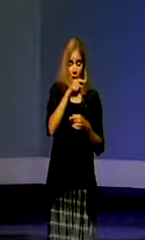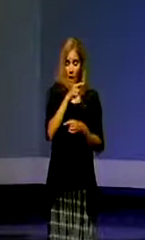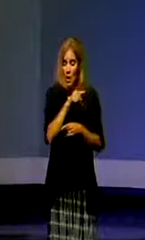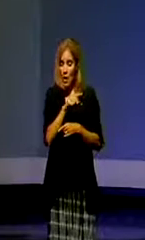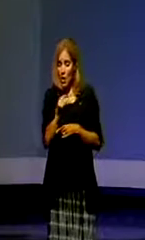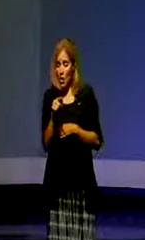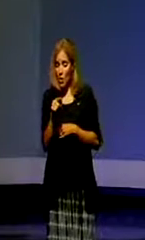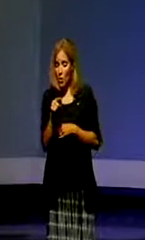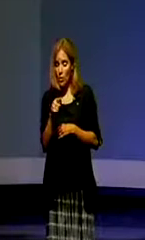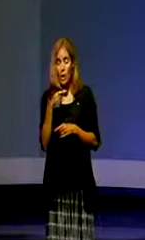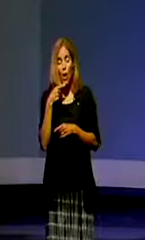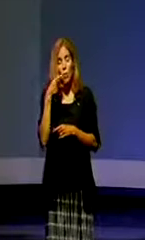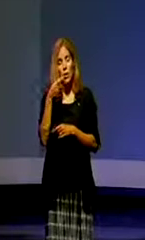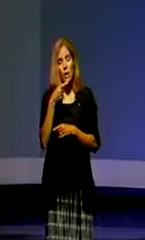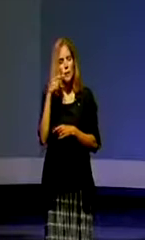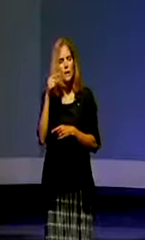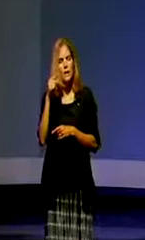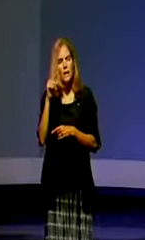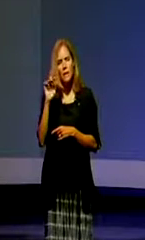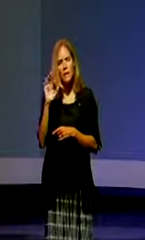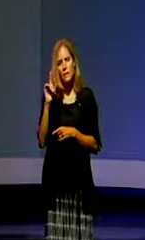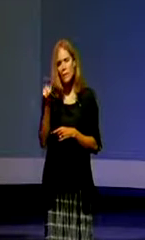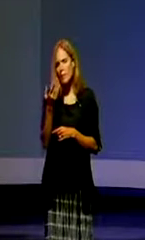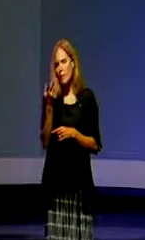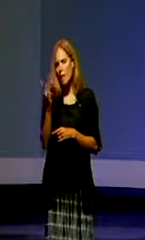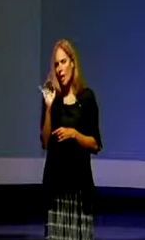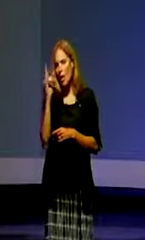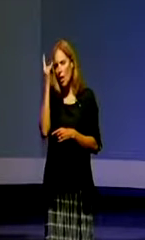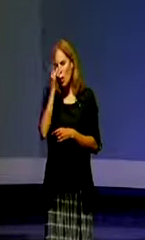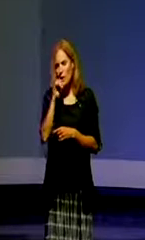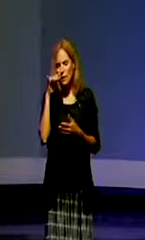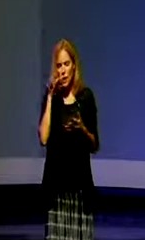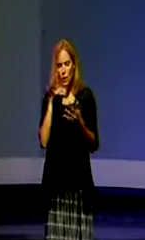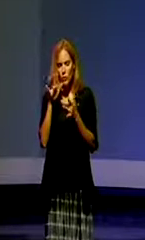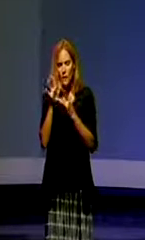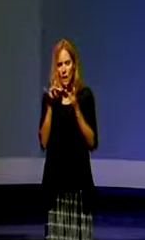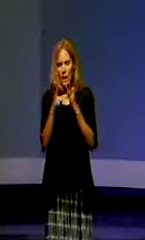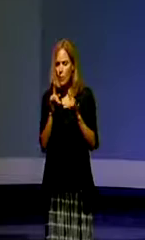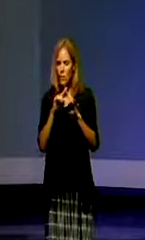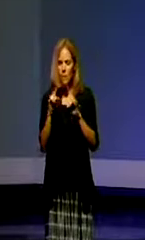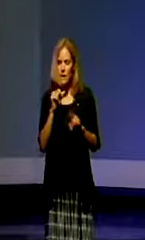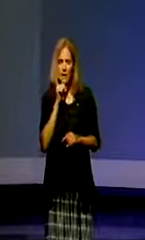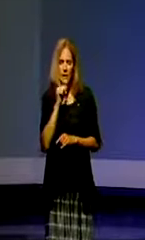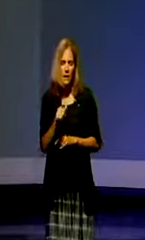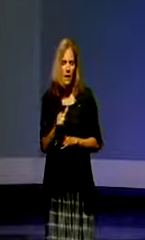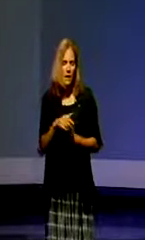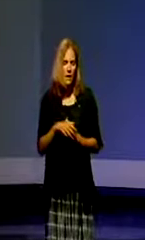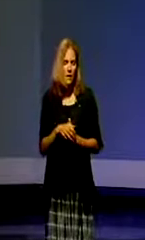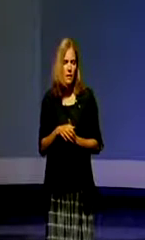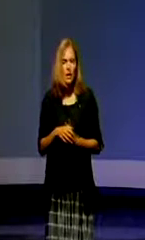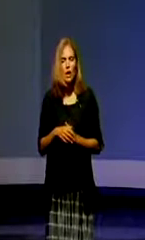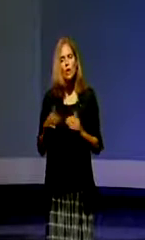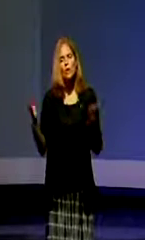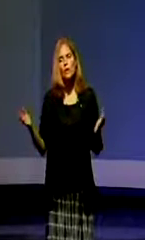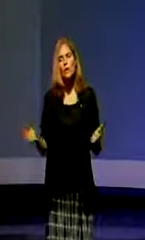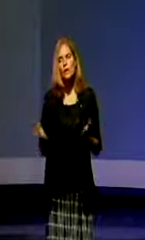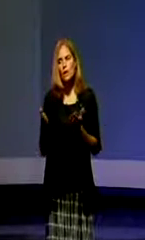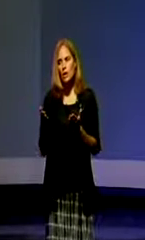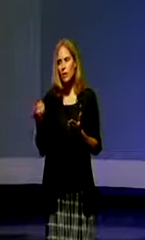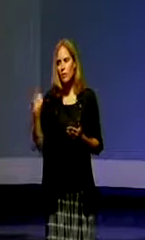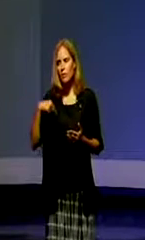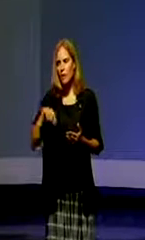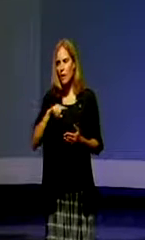who would proclaim something that looks like Christianity but is anything but it. So it's an encouragement to